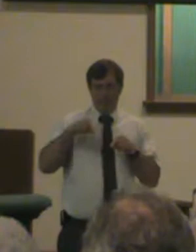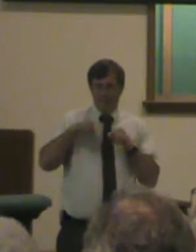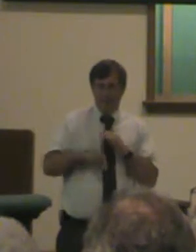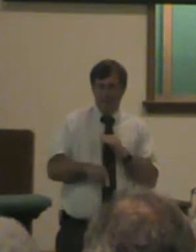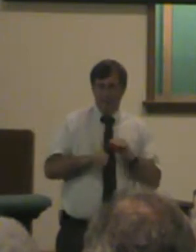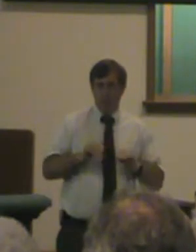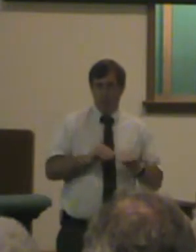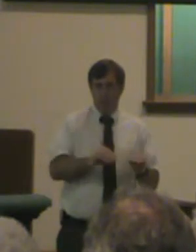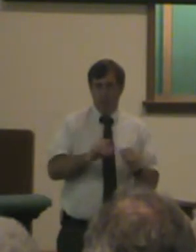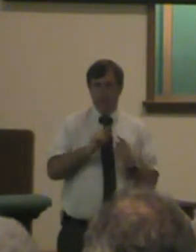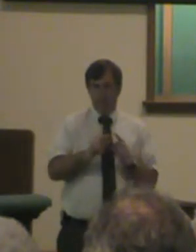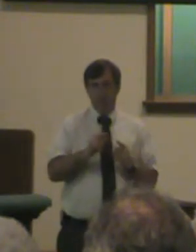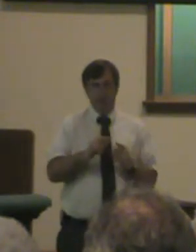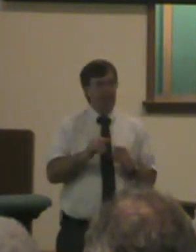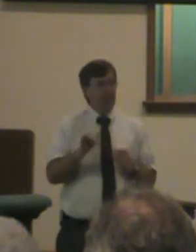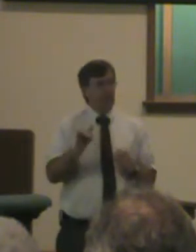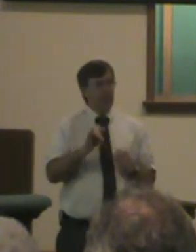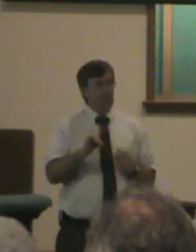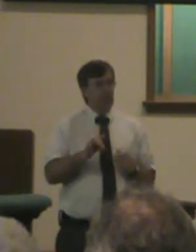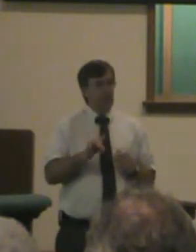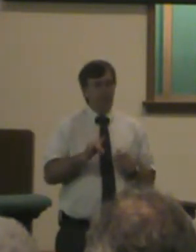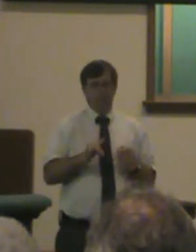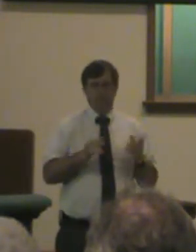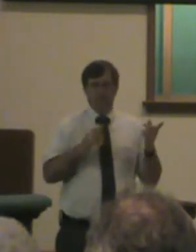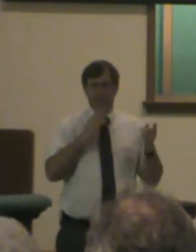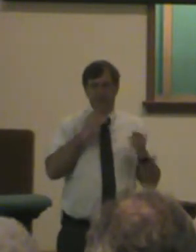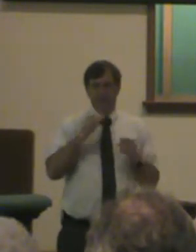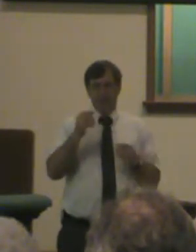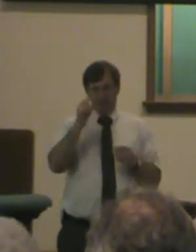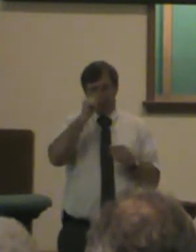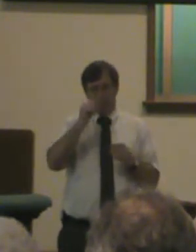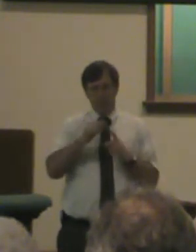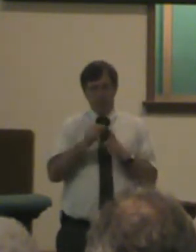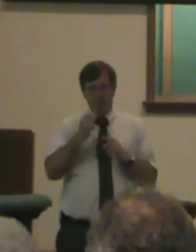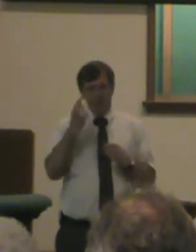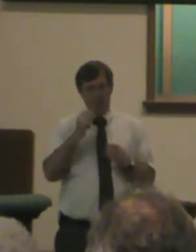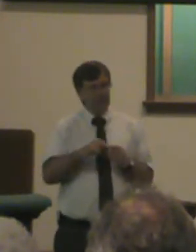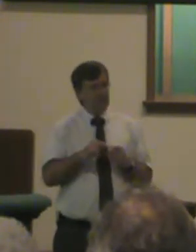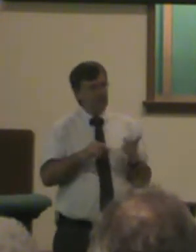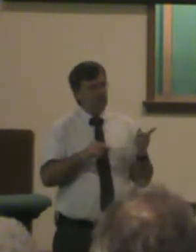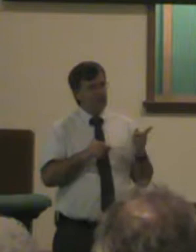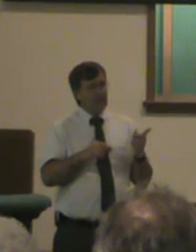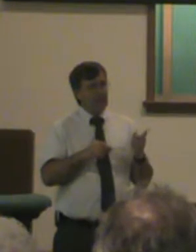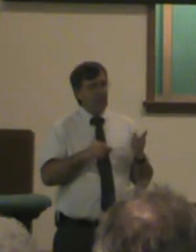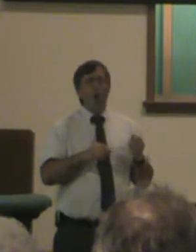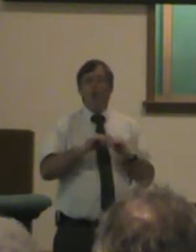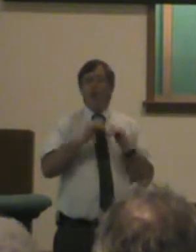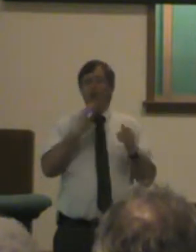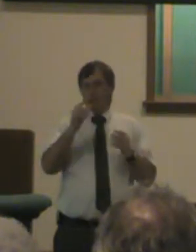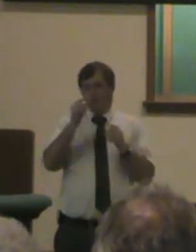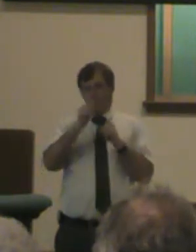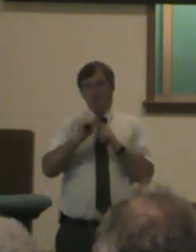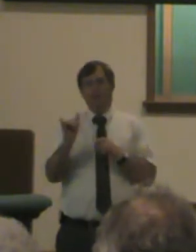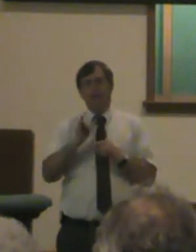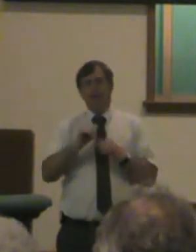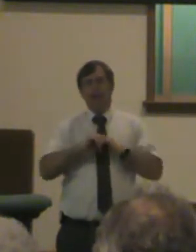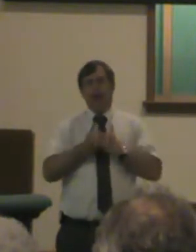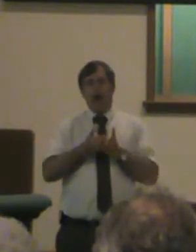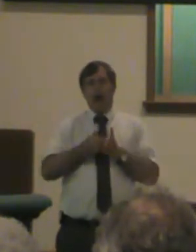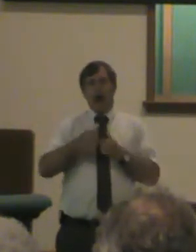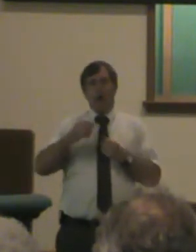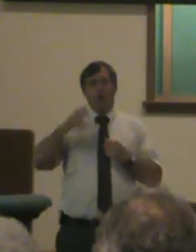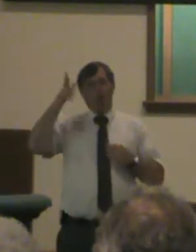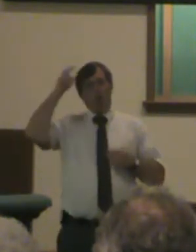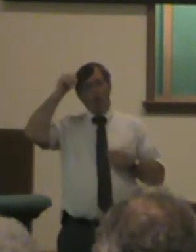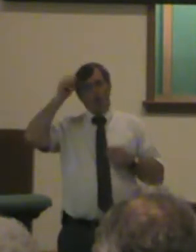in the Greek actually is the word for how horses will snort. It suggests that he was, when she came to him and said to him, my